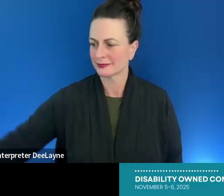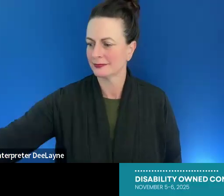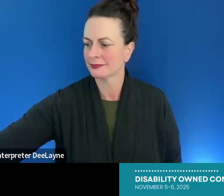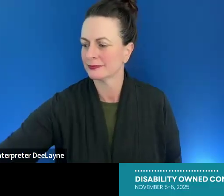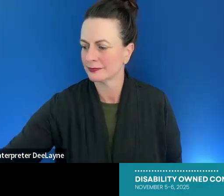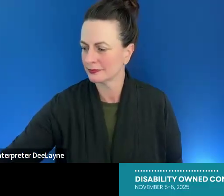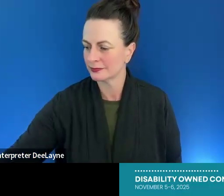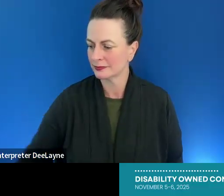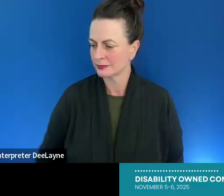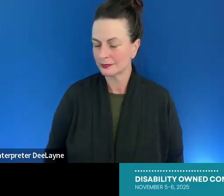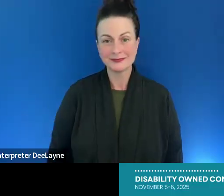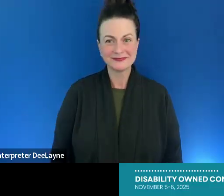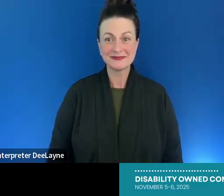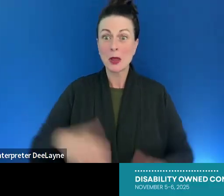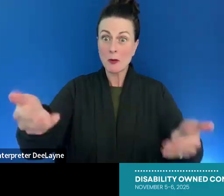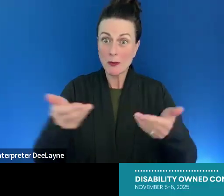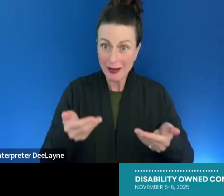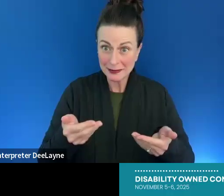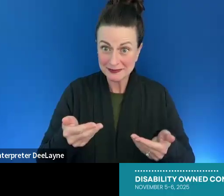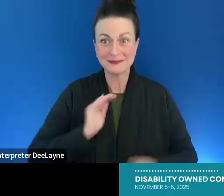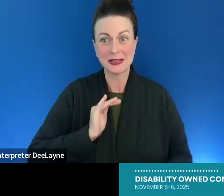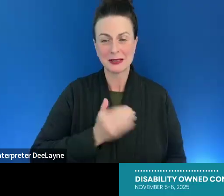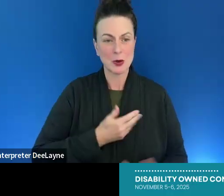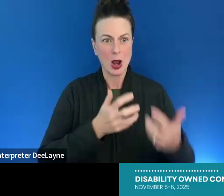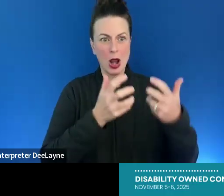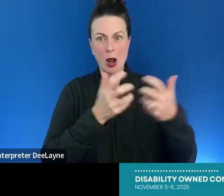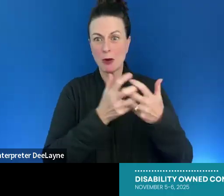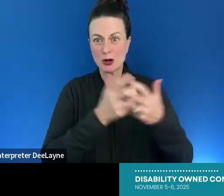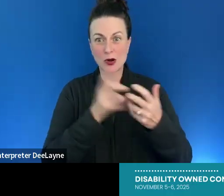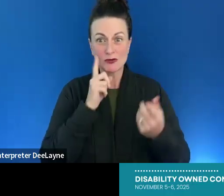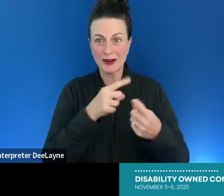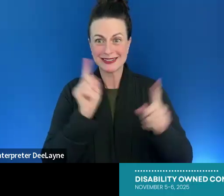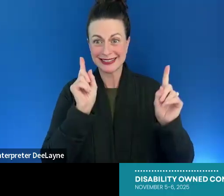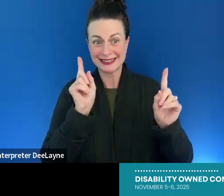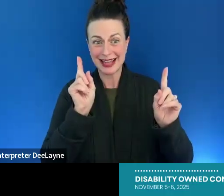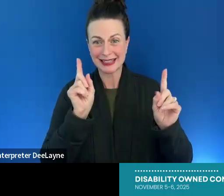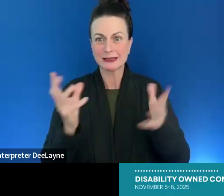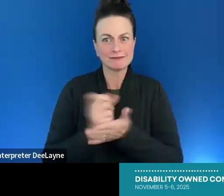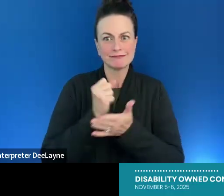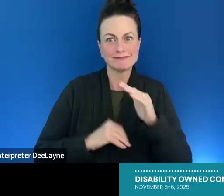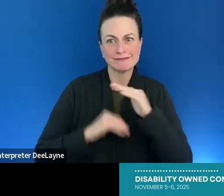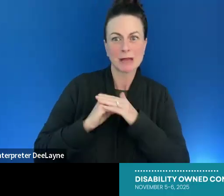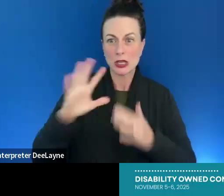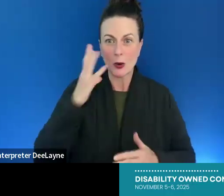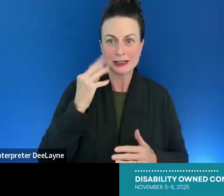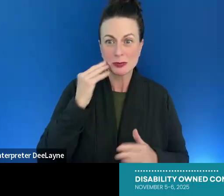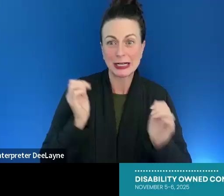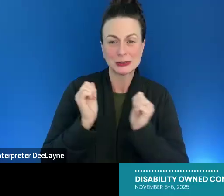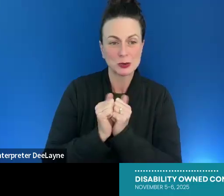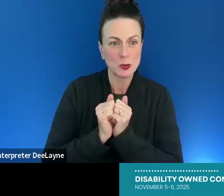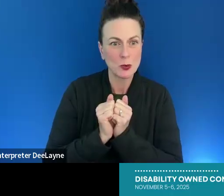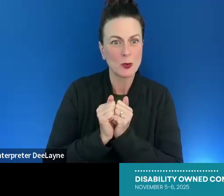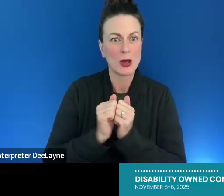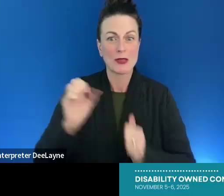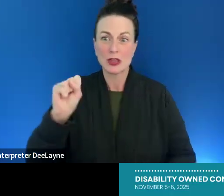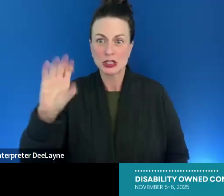All right, so welcome to our Partnering for Success, Maximizing Your Experience with SCORE